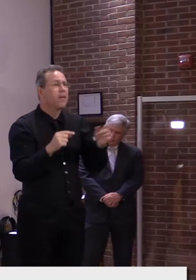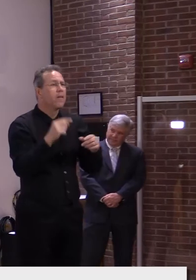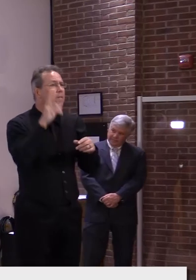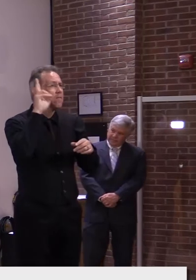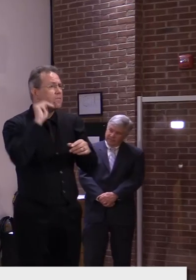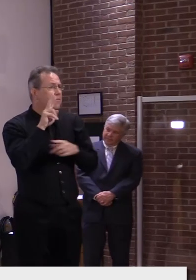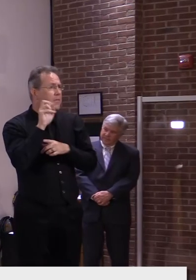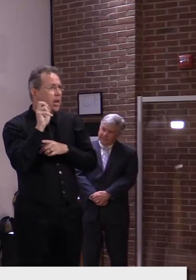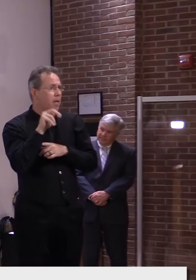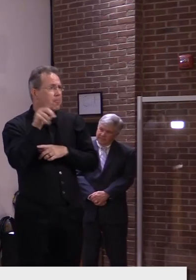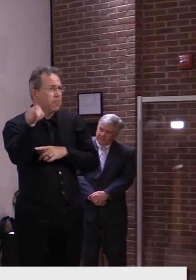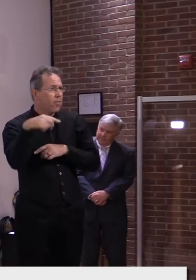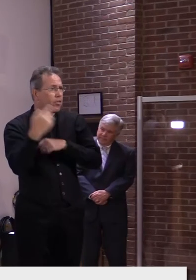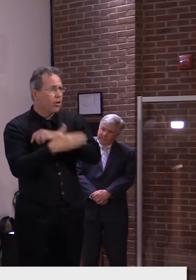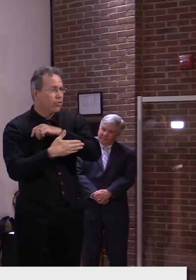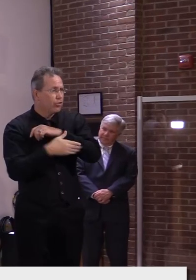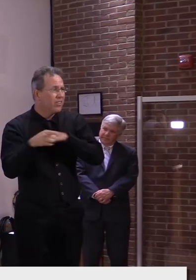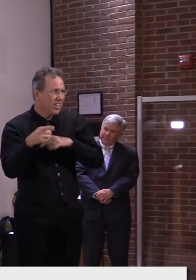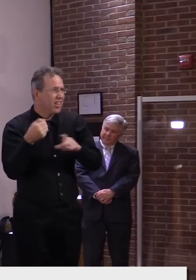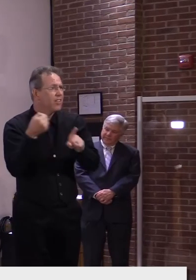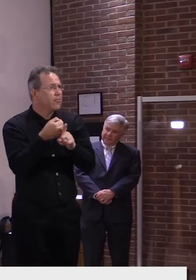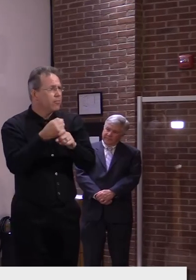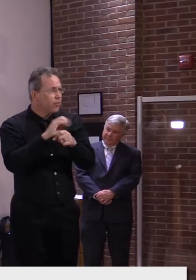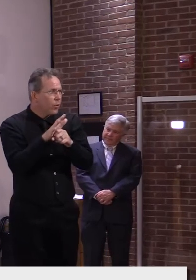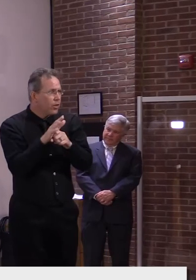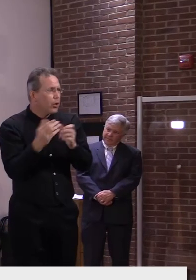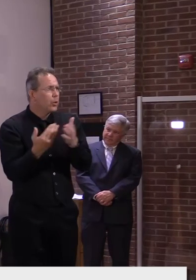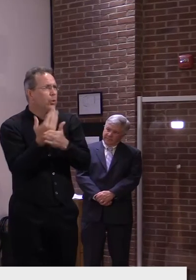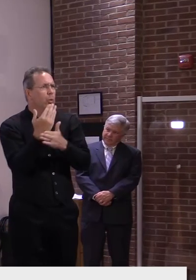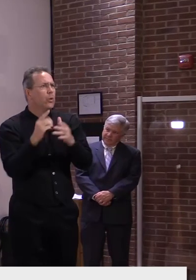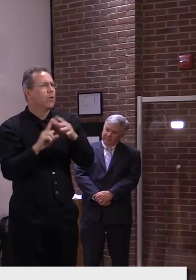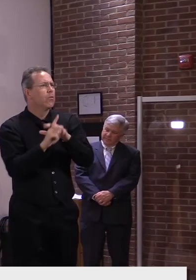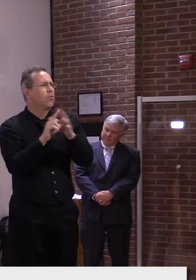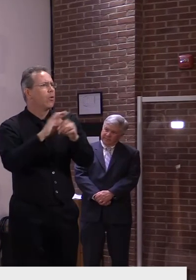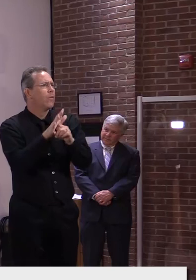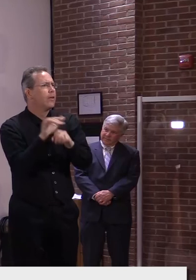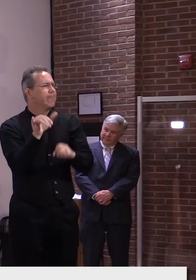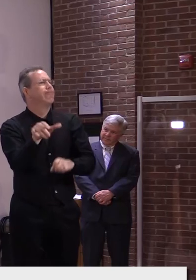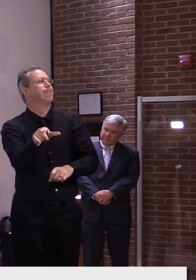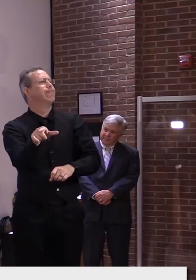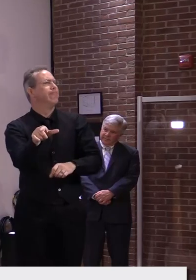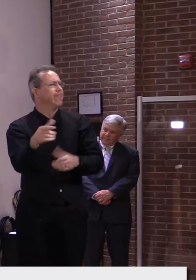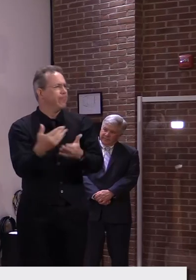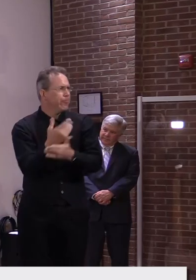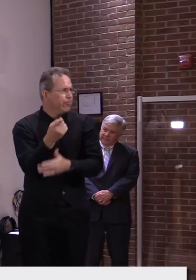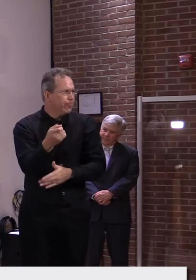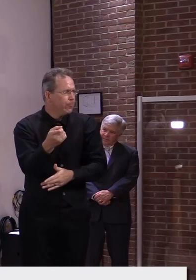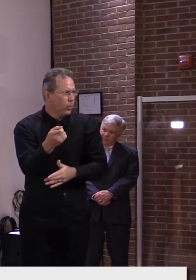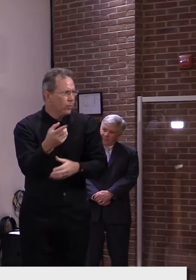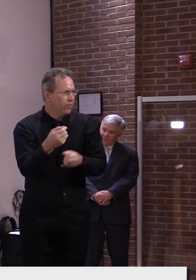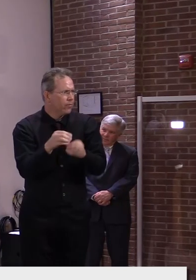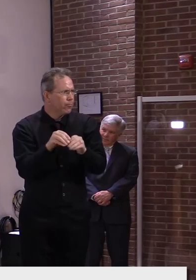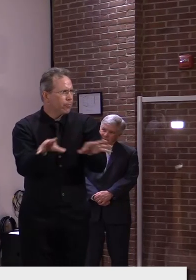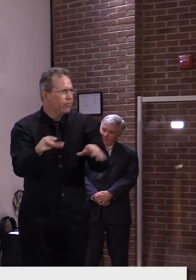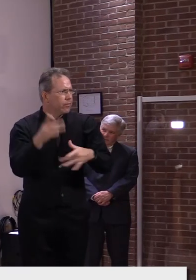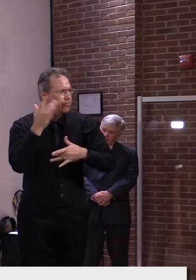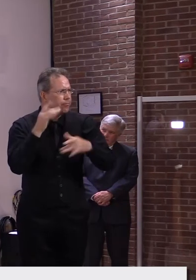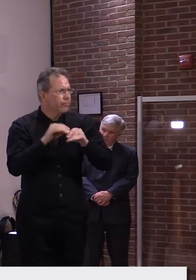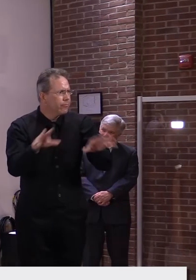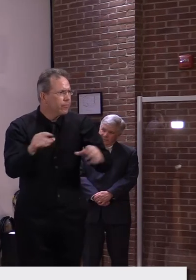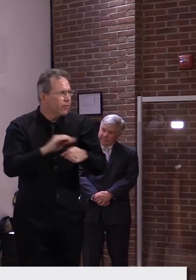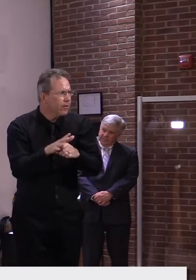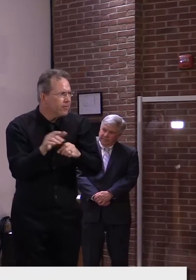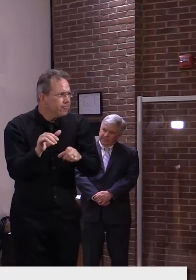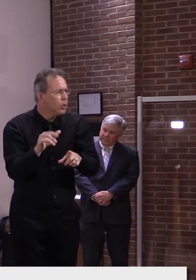more transmissible and possibly make people sicker. But no one in the scientific community really